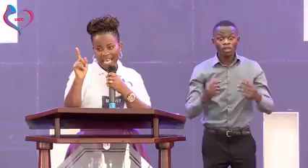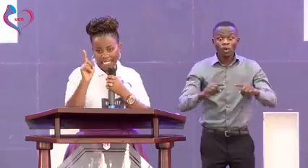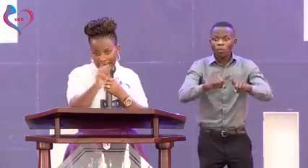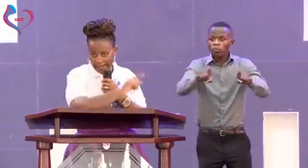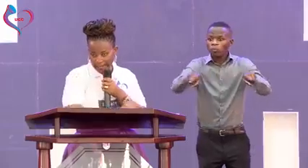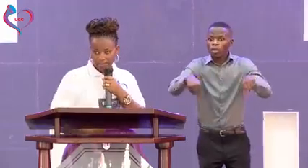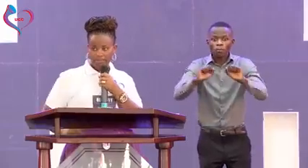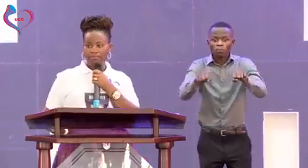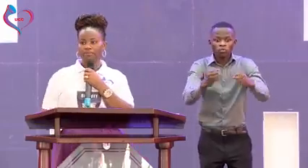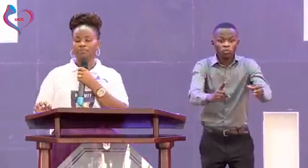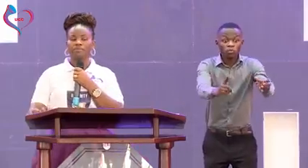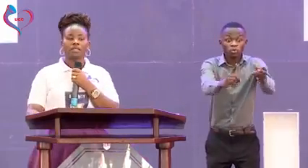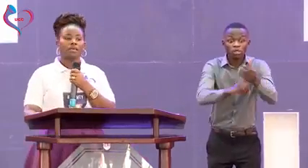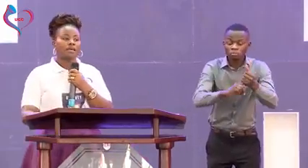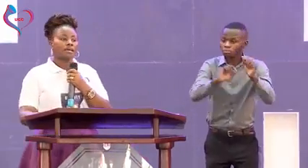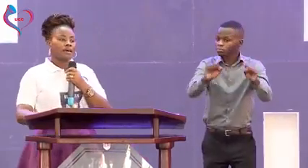cannot attain it.